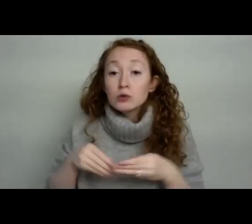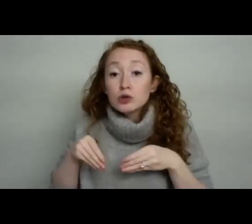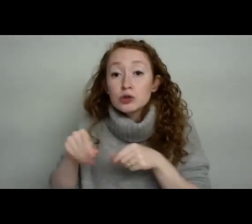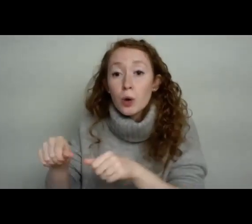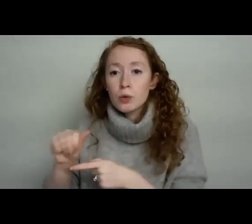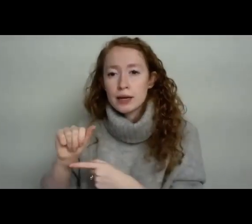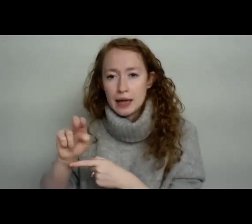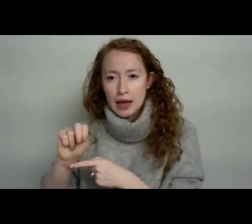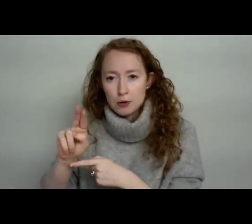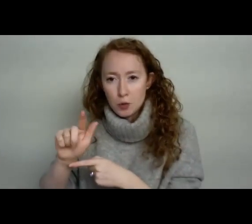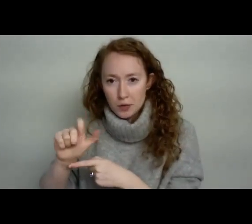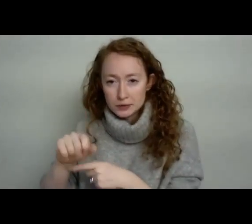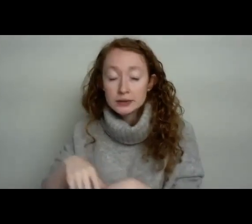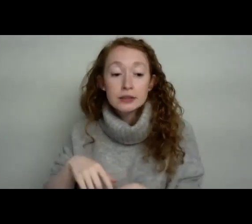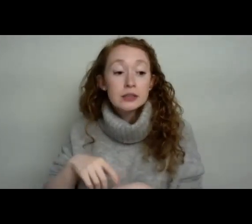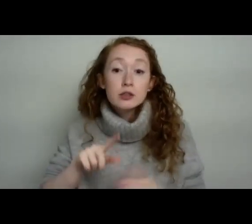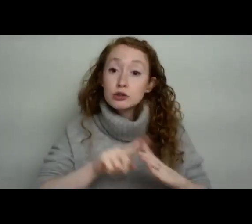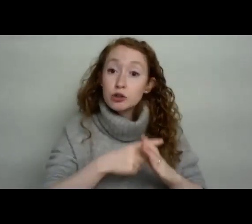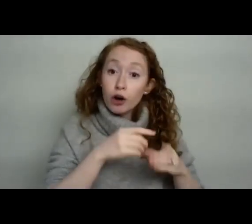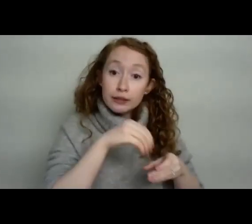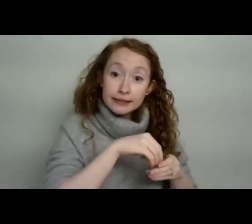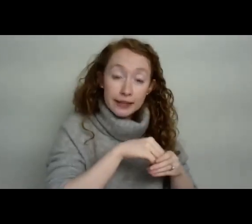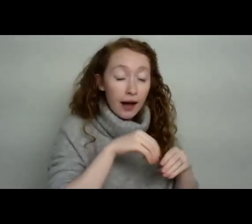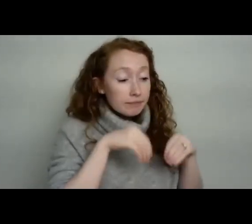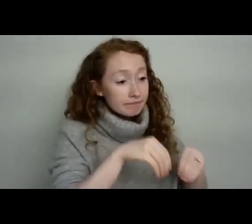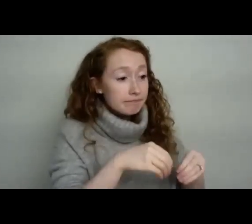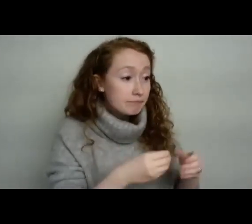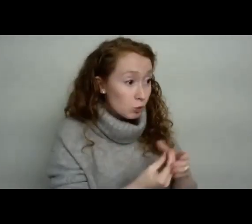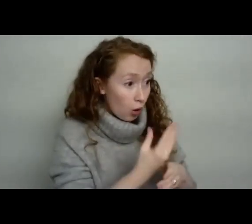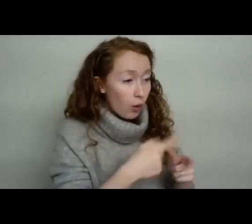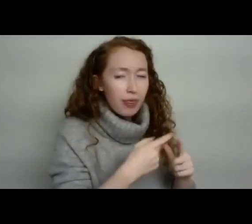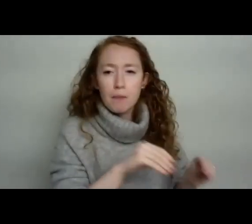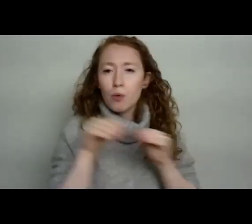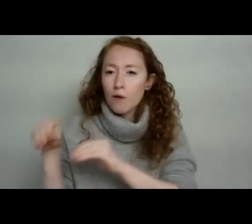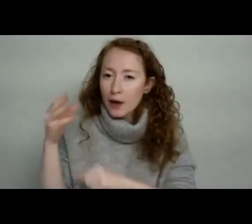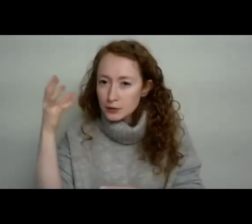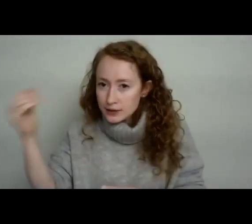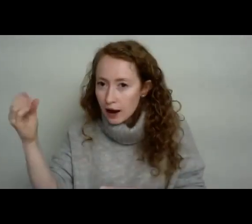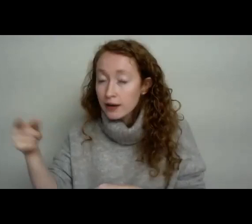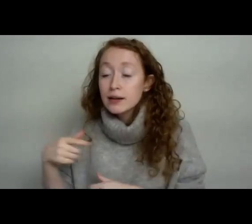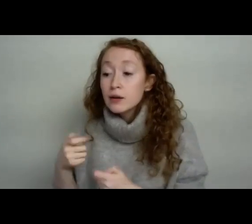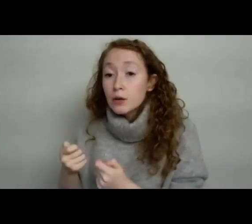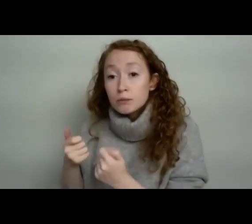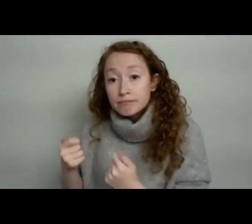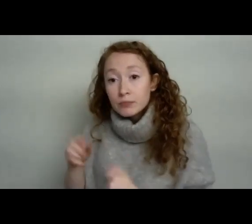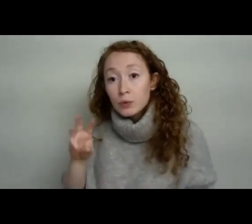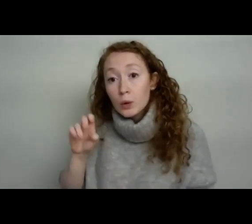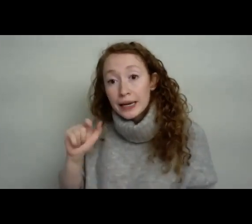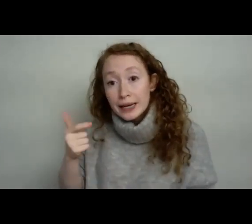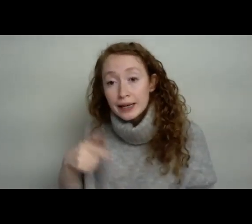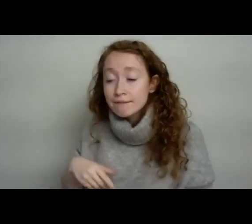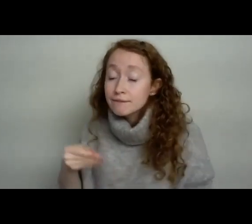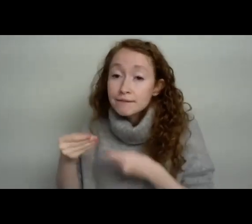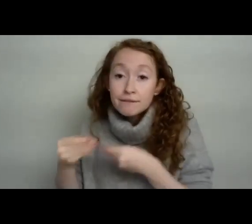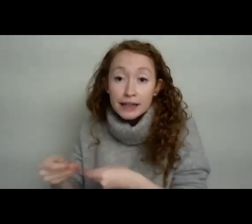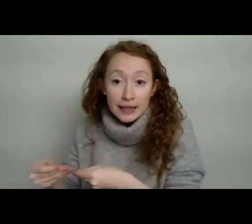about transplanting and growing them. We'll talk about weeding, feeding. We'll talk about pests with zinnias and